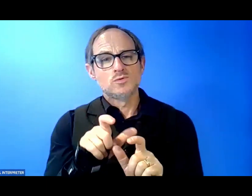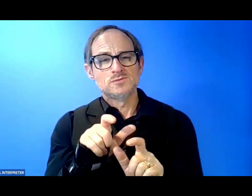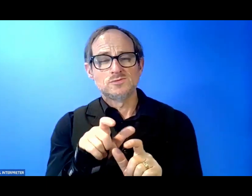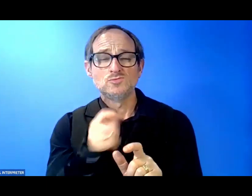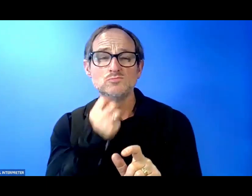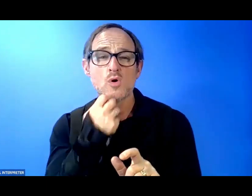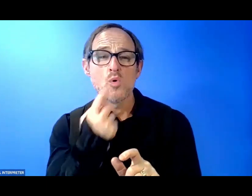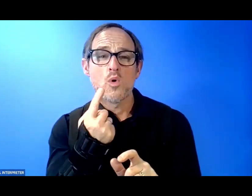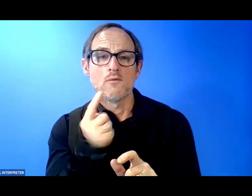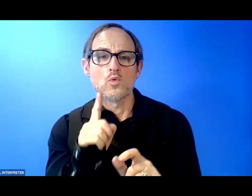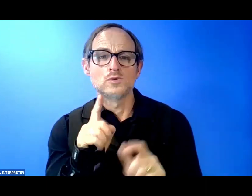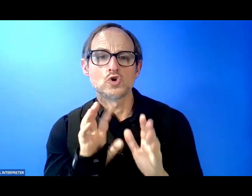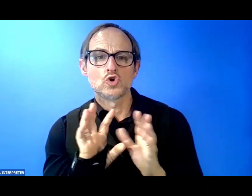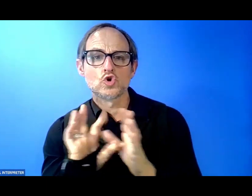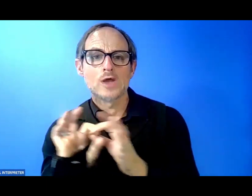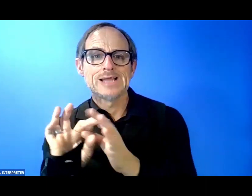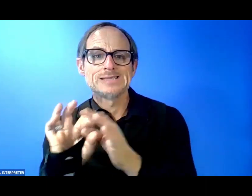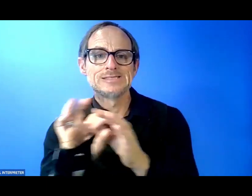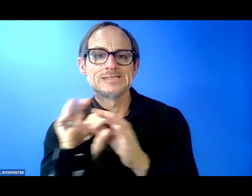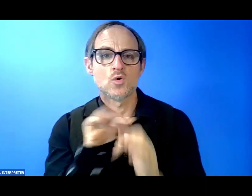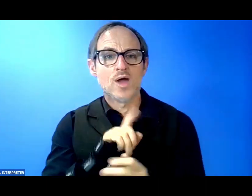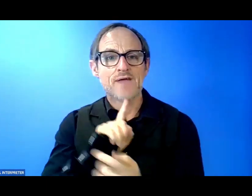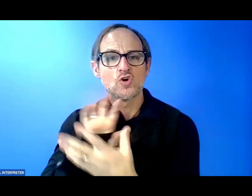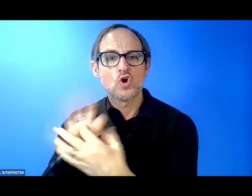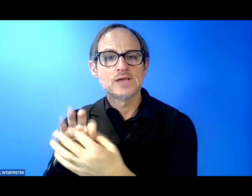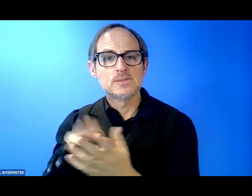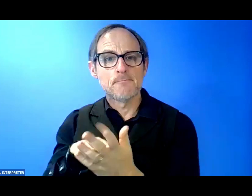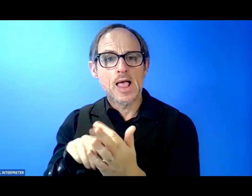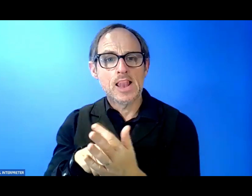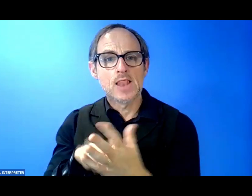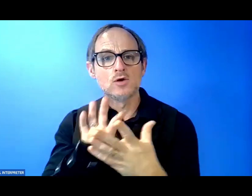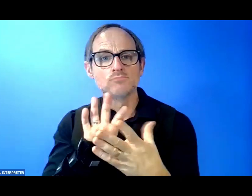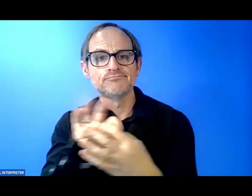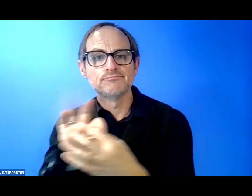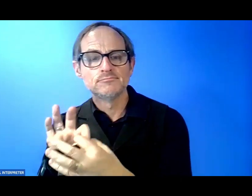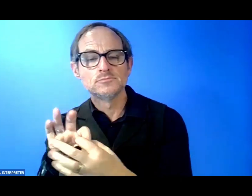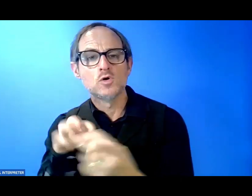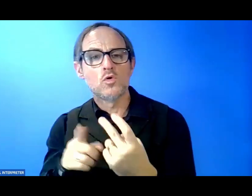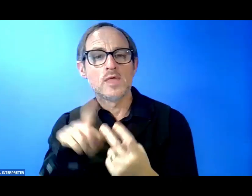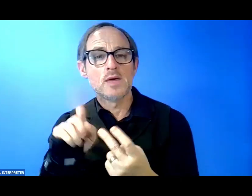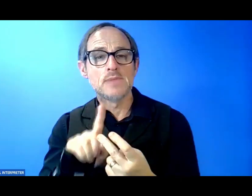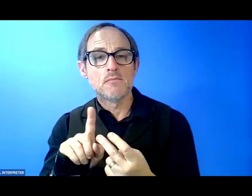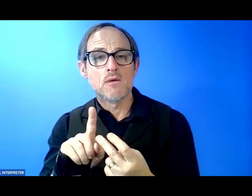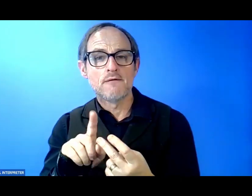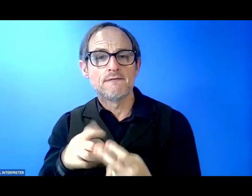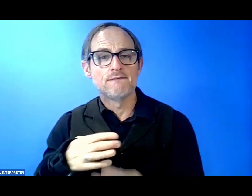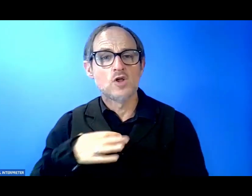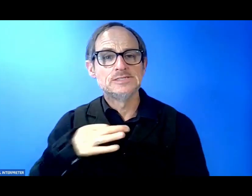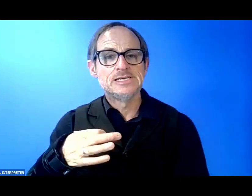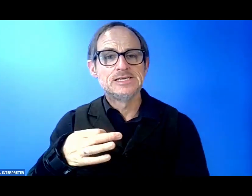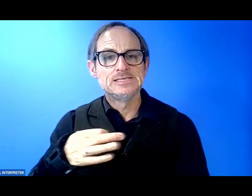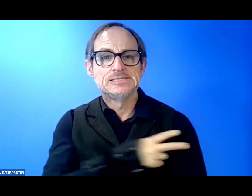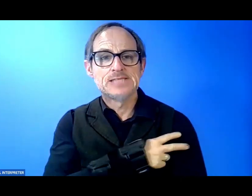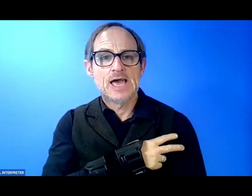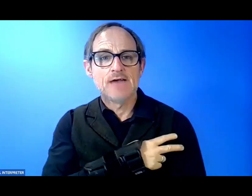that's because of Doughnut that I connected with Mel, that I connected with the other more than 40 volunteers, and I think it